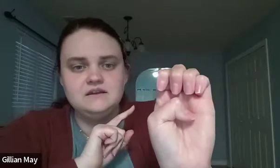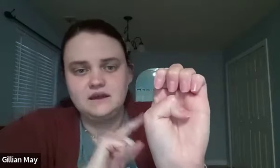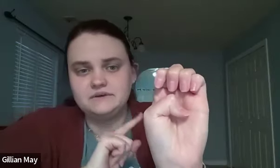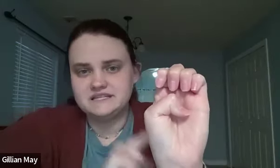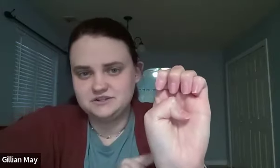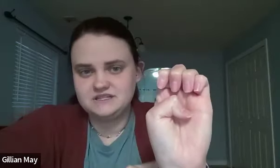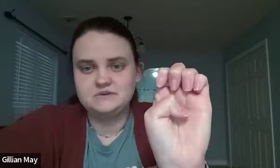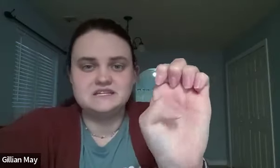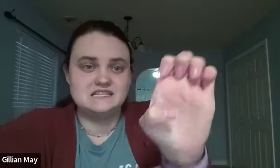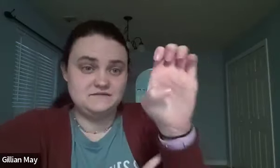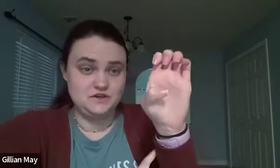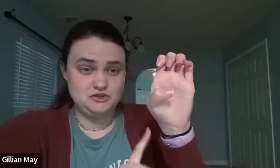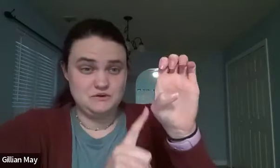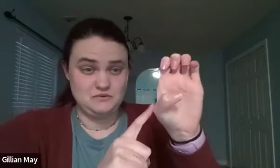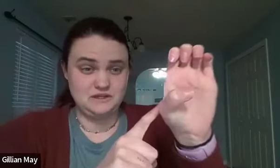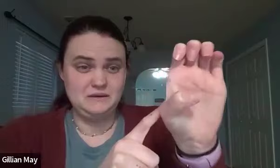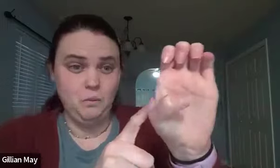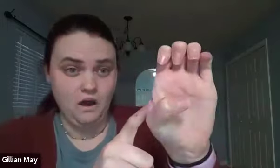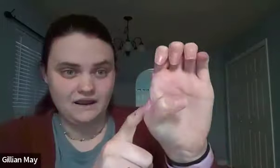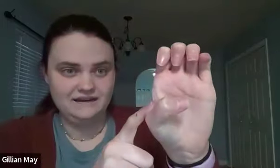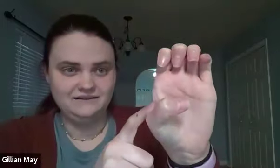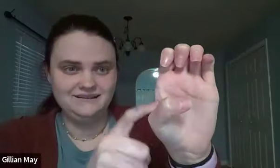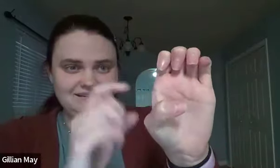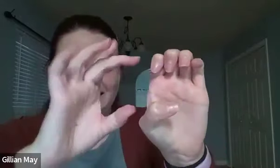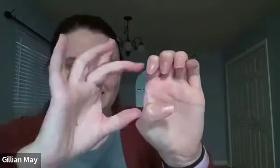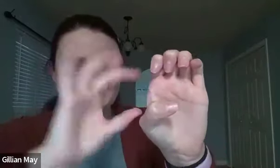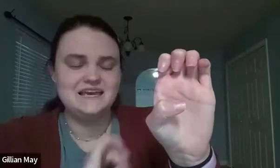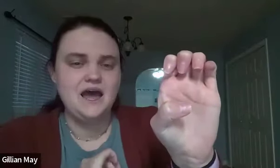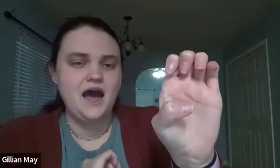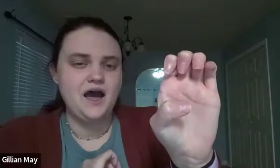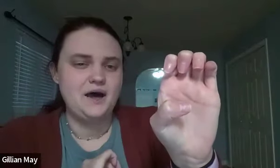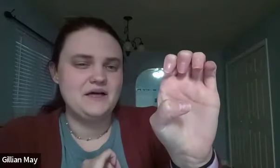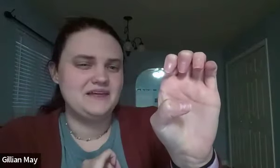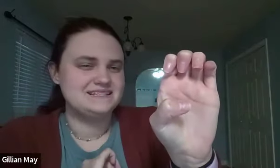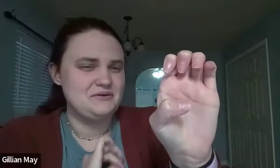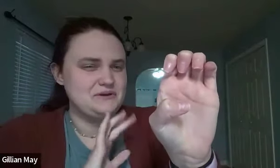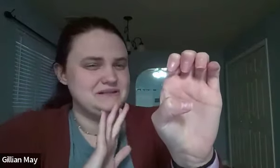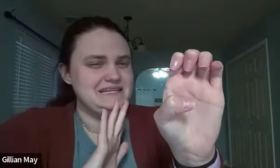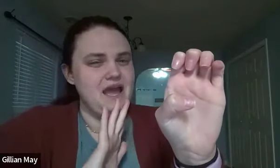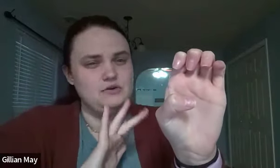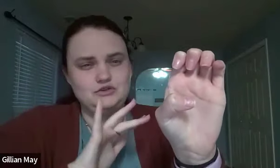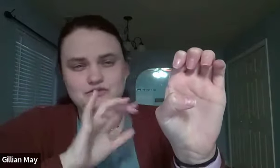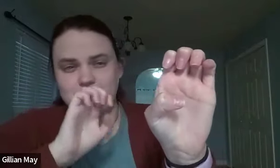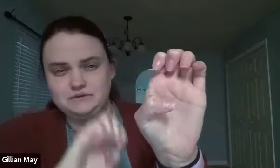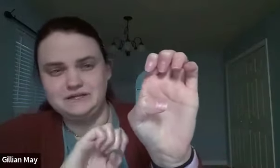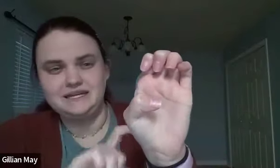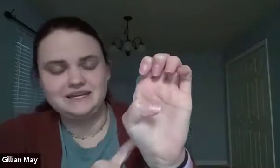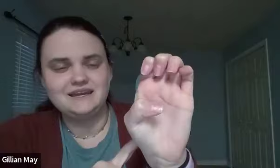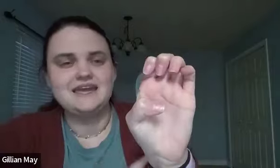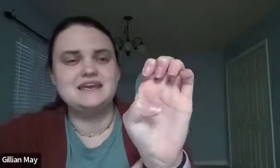Now, what's interesting with this is if you do it really wide like this, that's not really how you do an E.